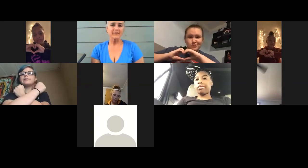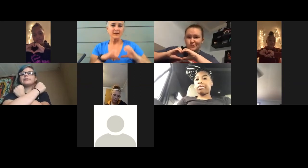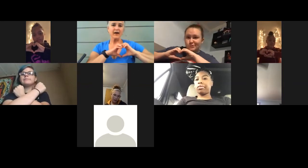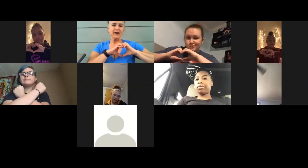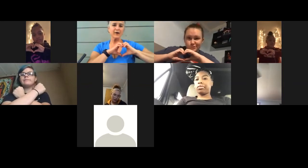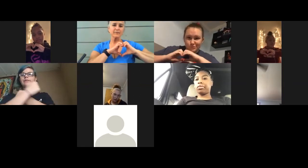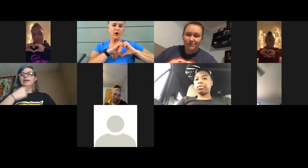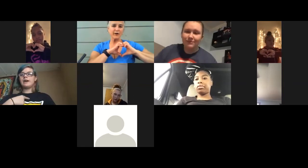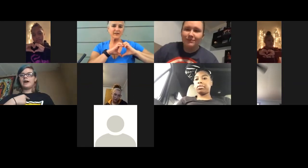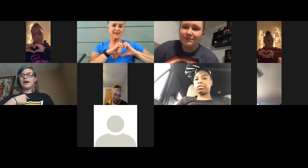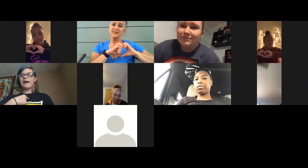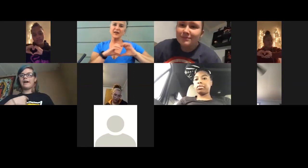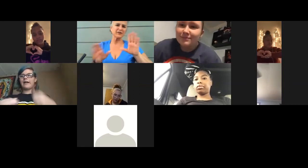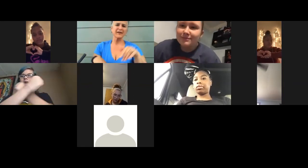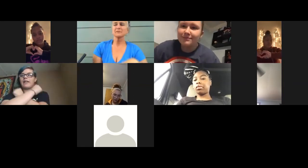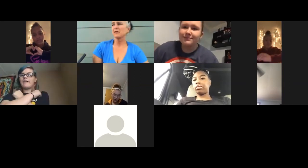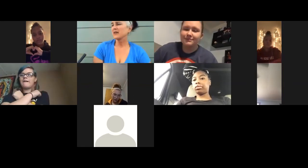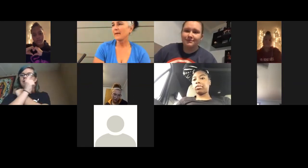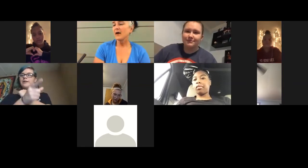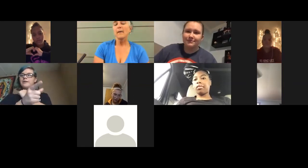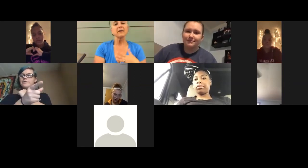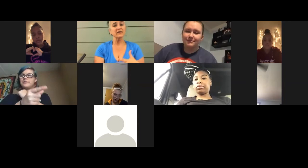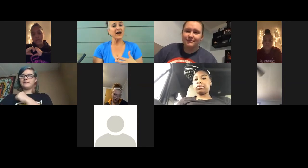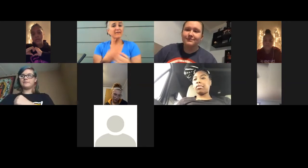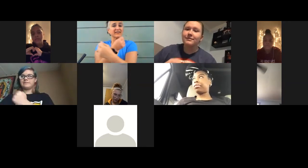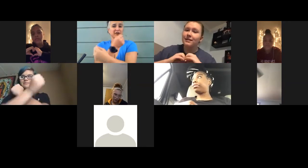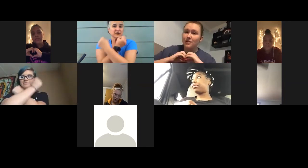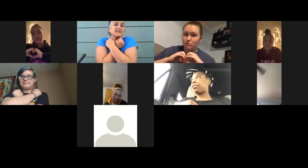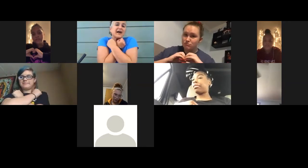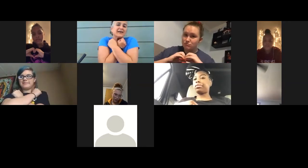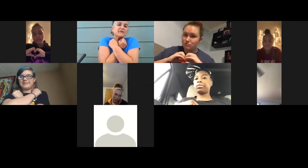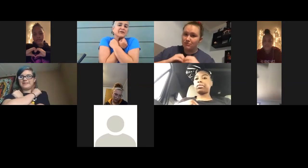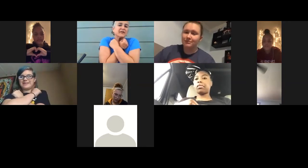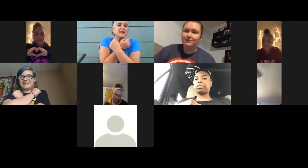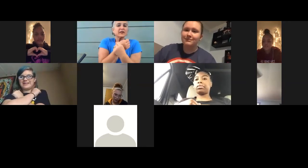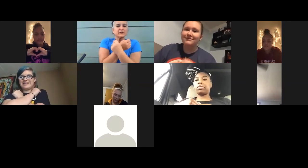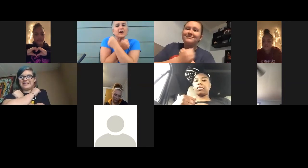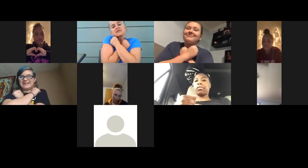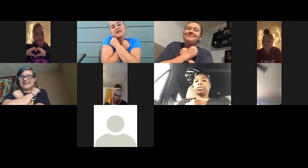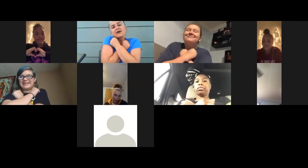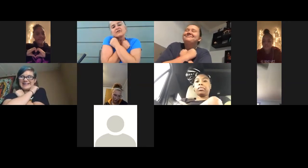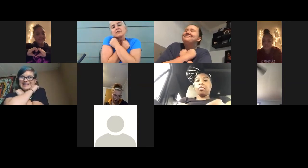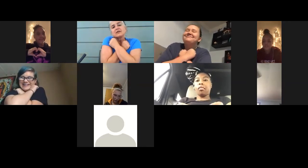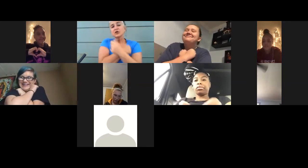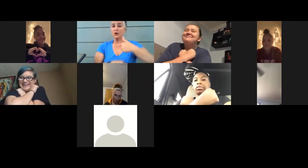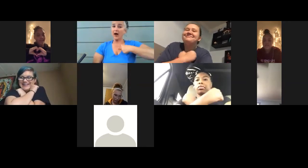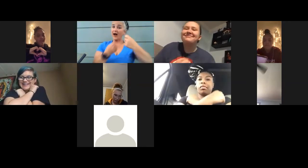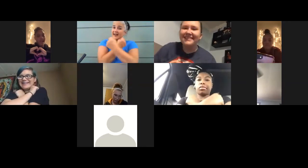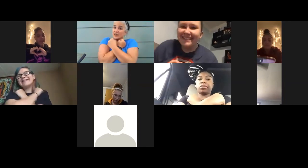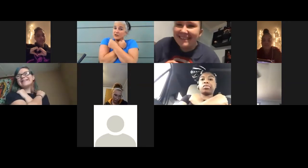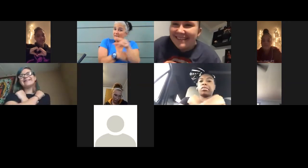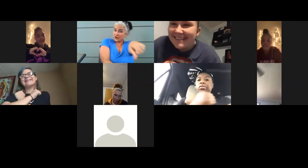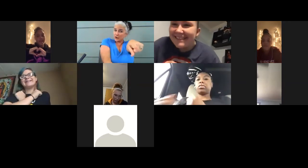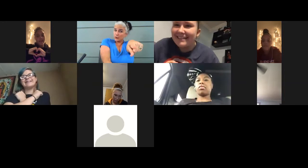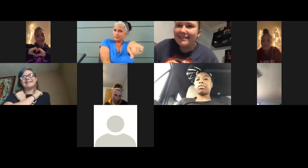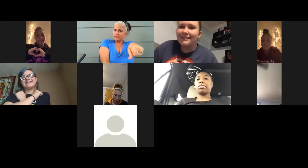it. Heart, it is. I do it to my husband all the time. But love is actually love, like you're gonna hug yourself. Love. So